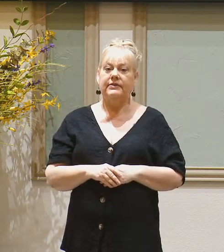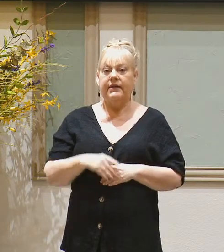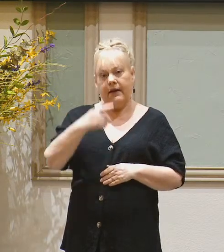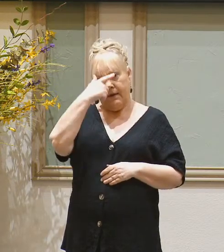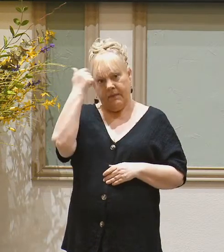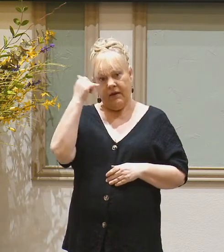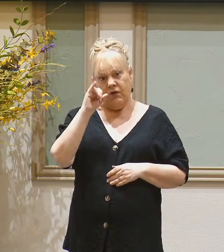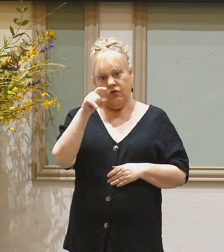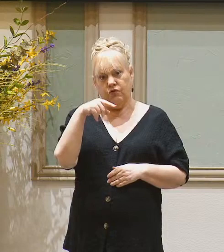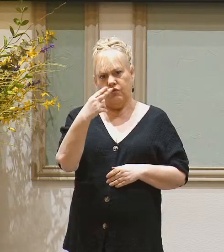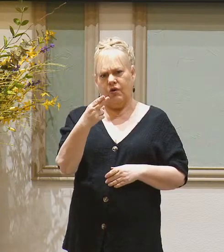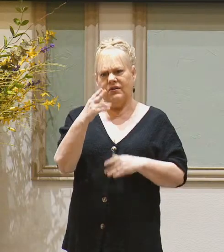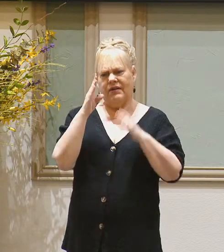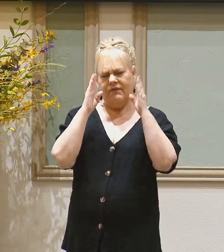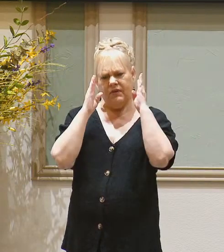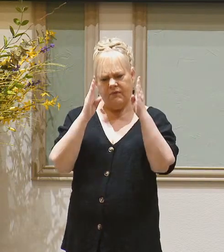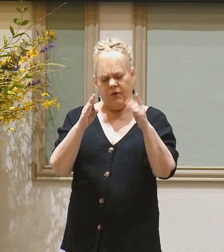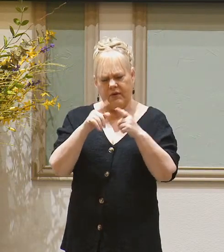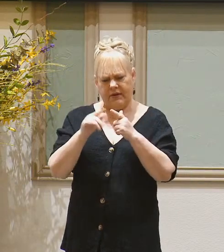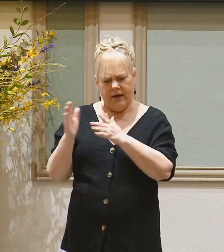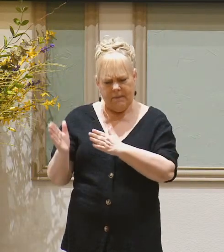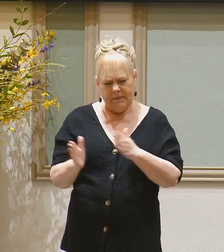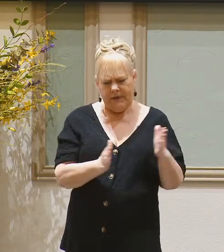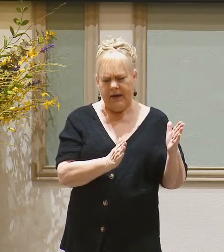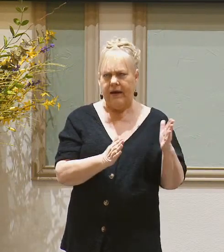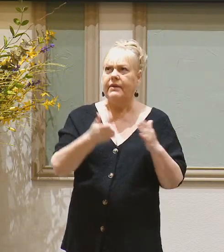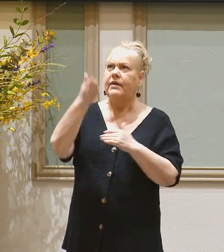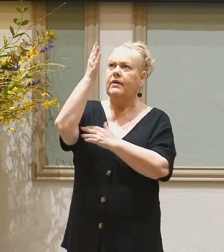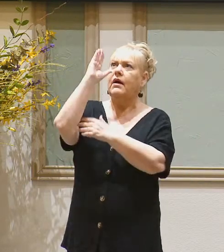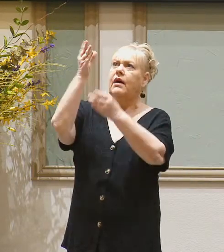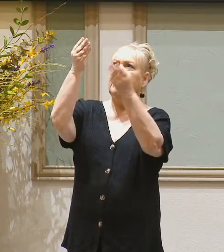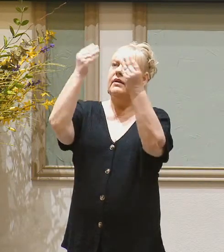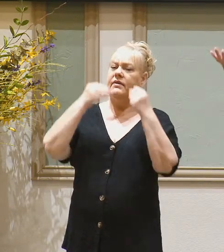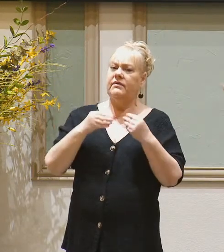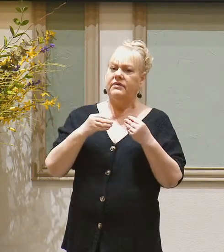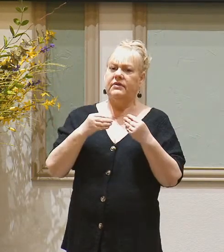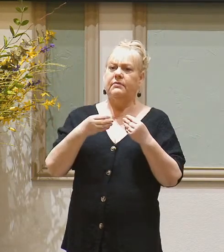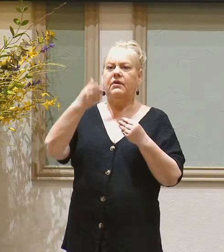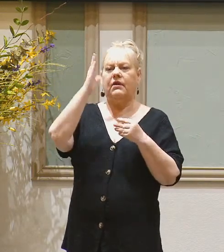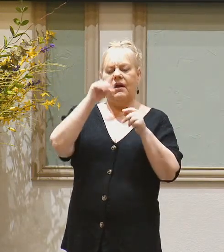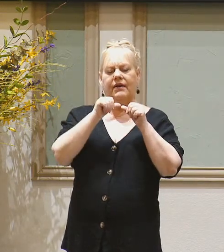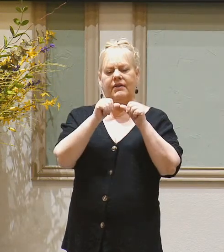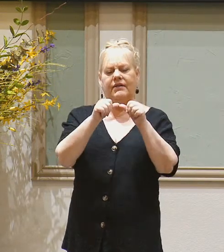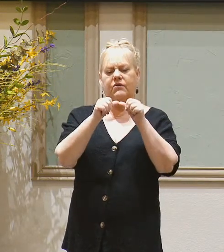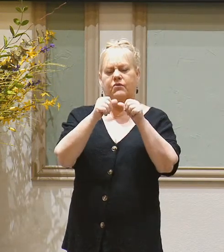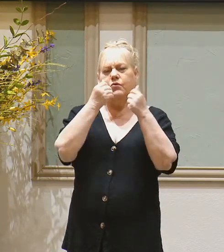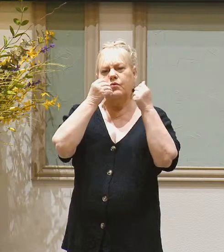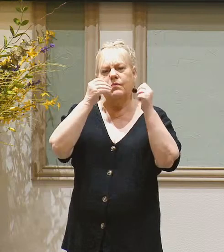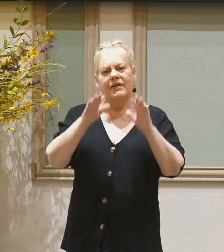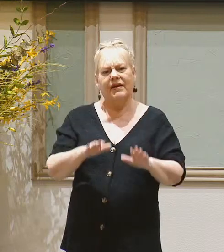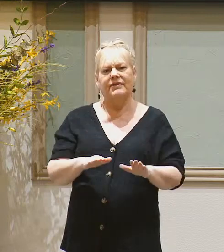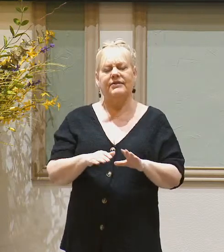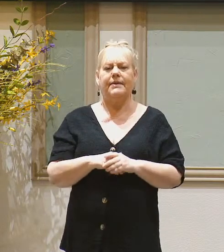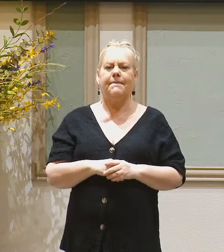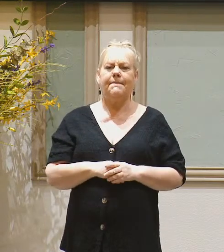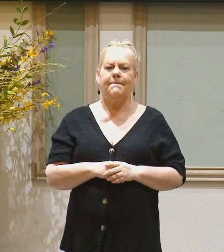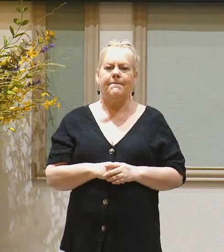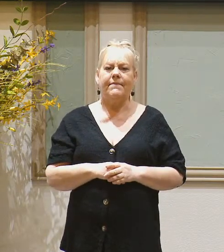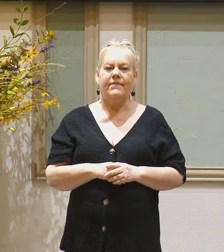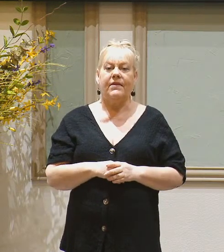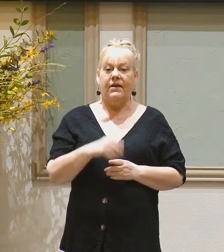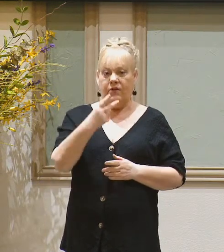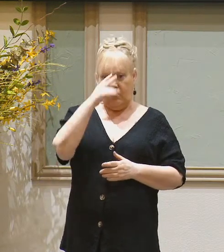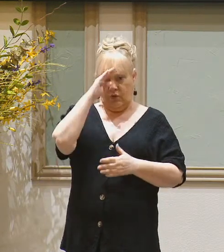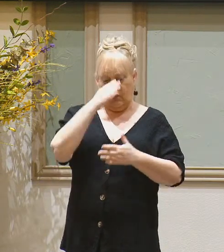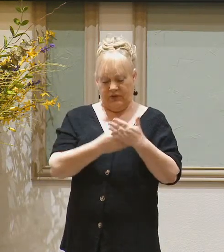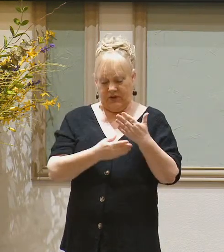because Joseph is devoted to the plan given to him by God, God continues to bless him. 2 sons